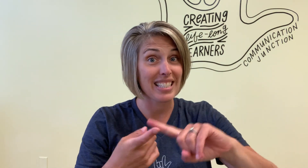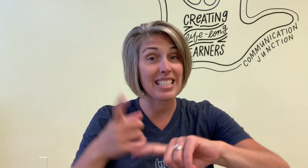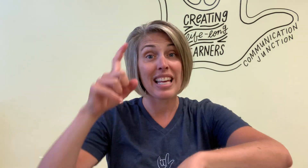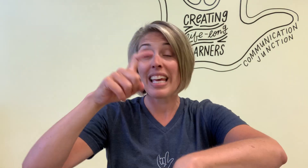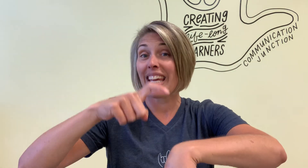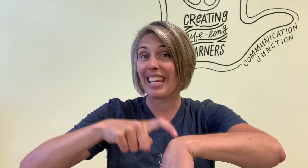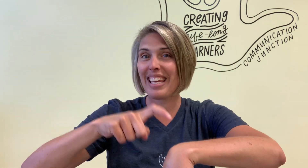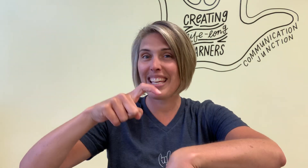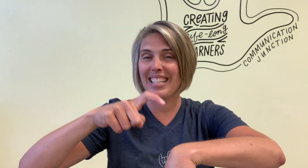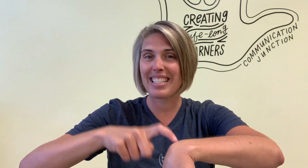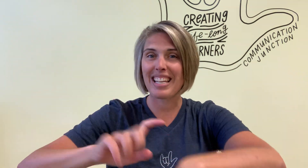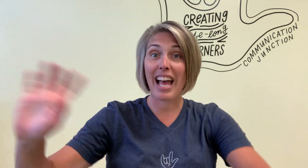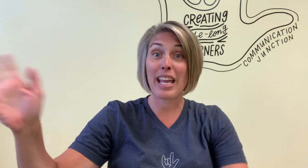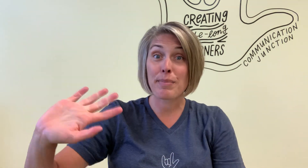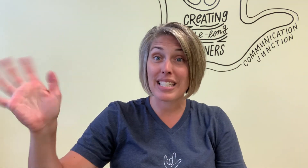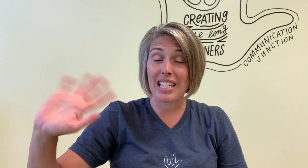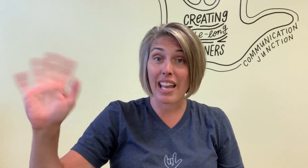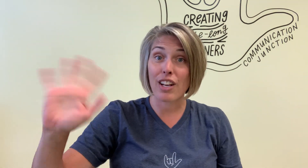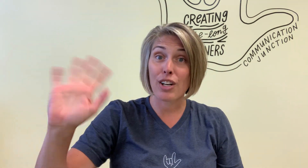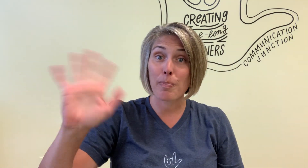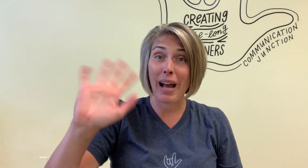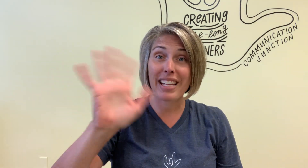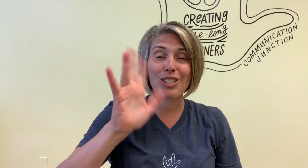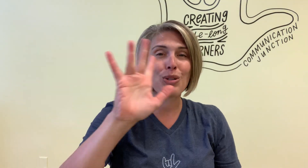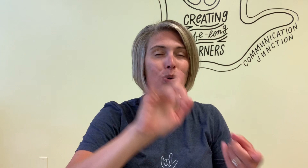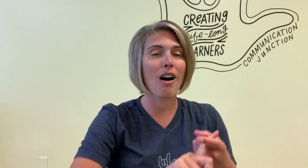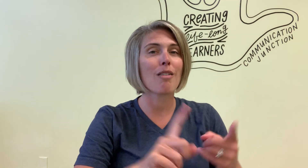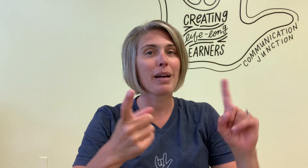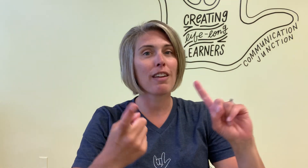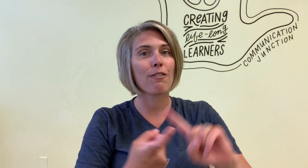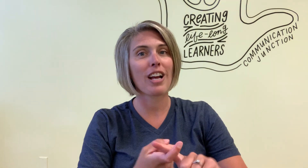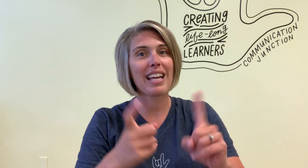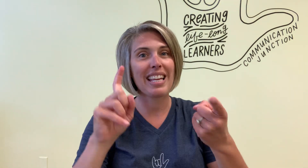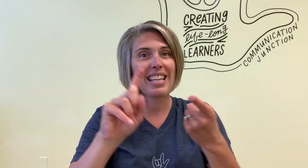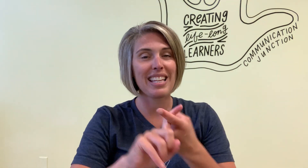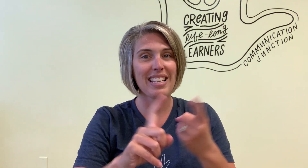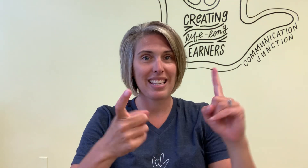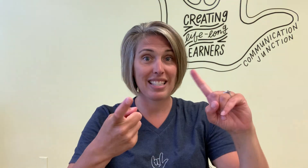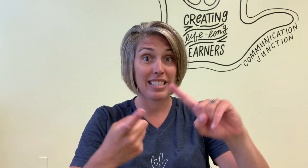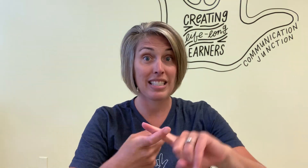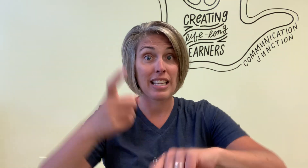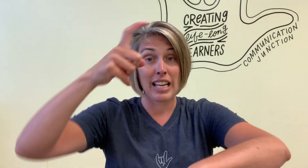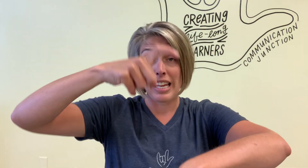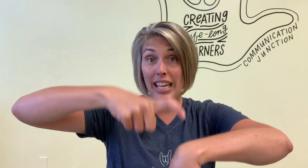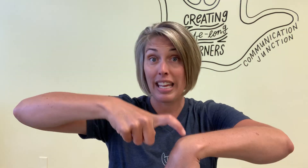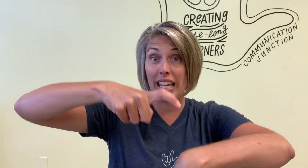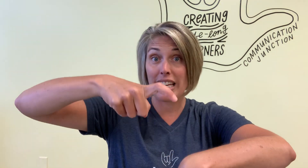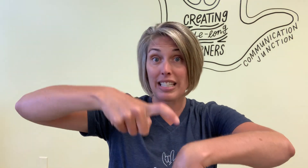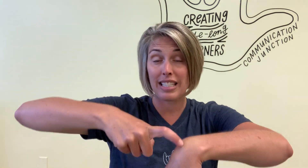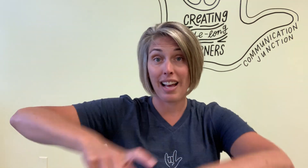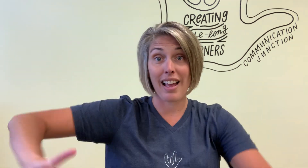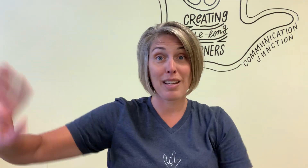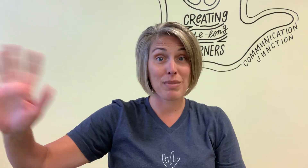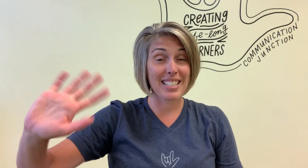friends. It is time to say goodbye to all my friends. It is time to